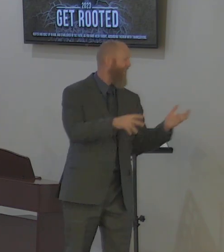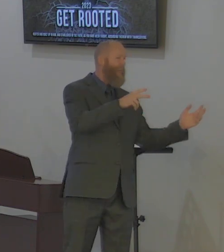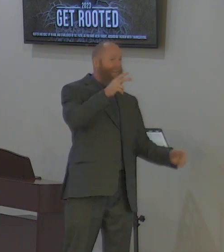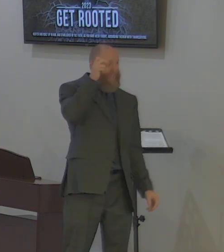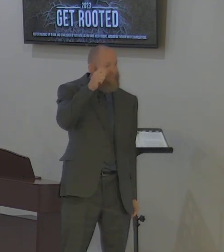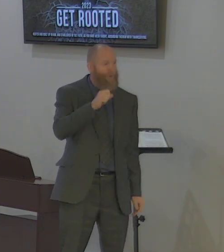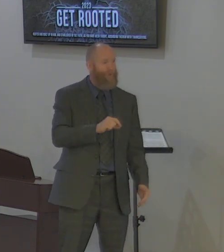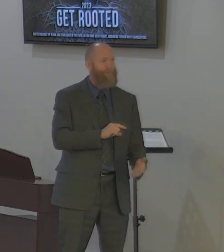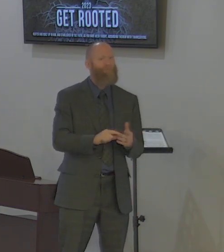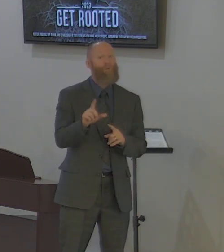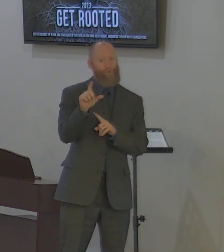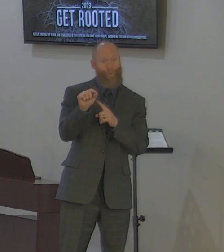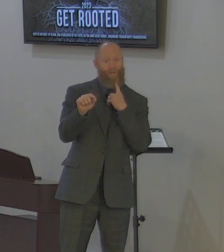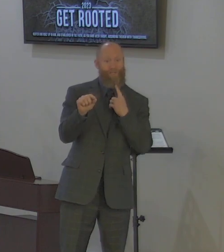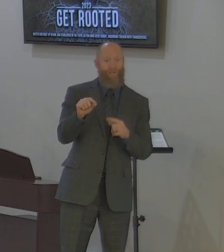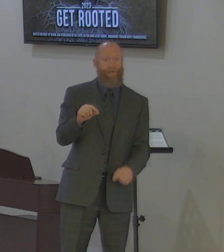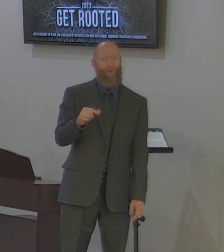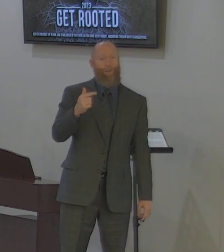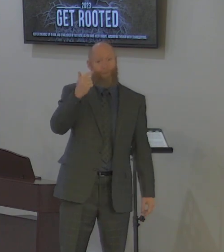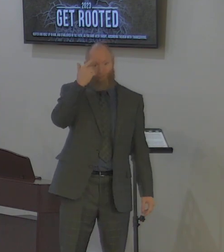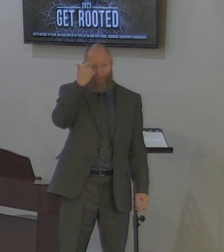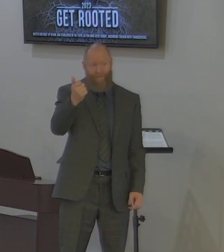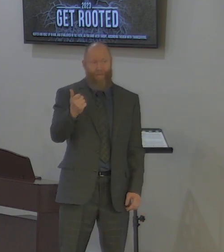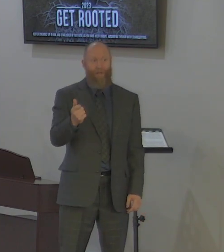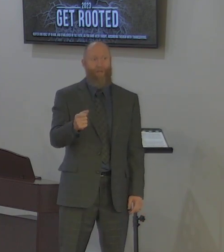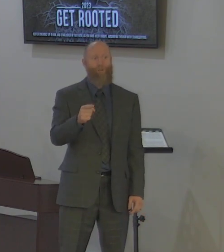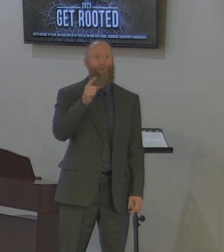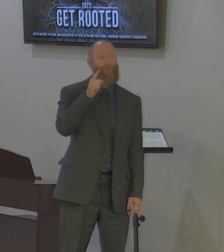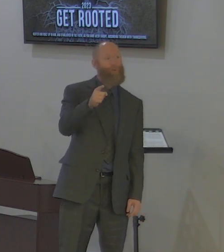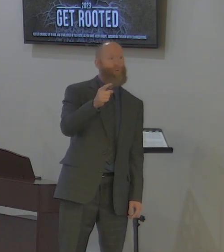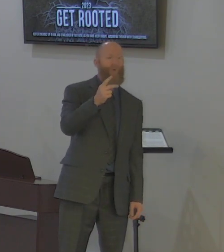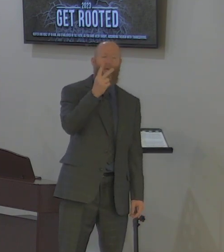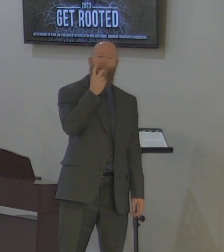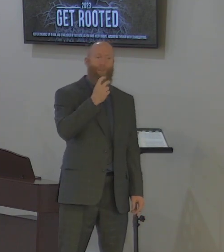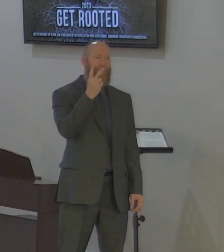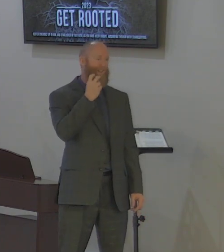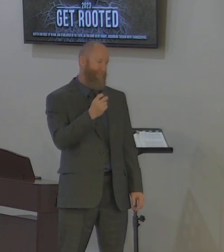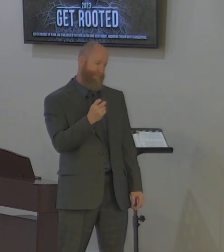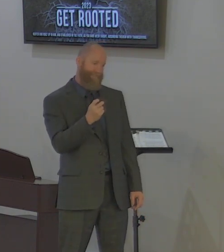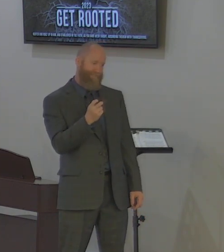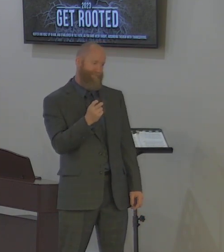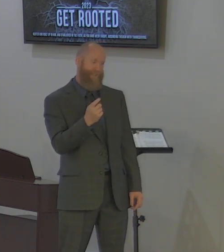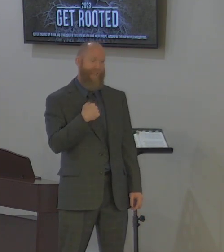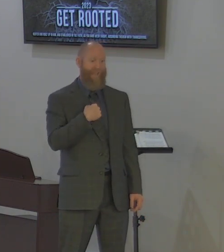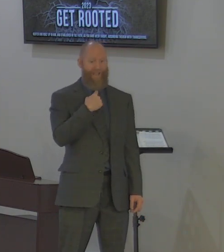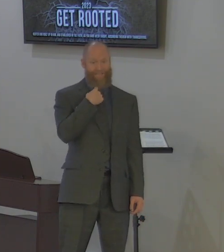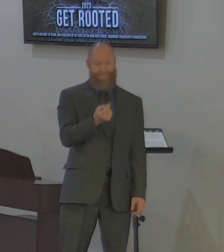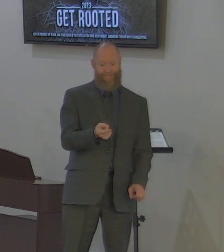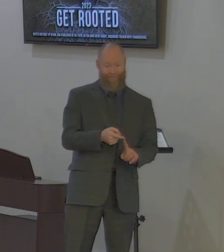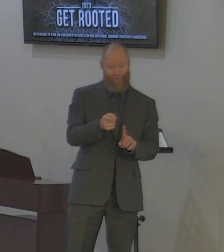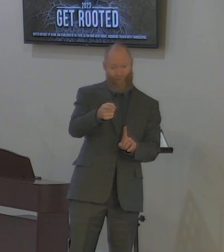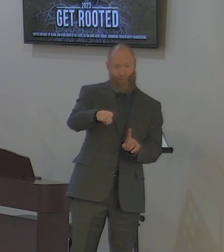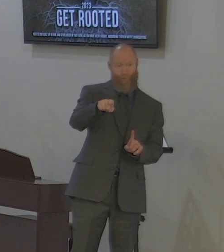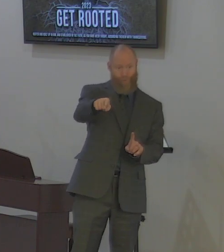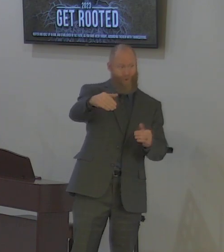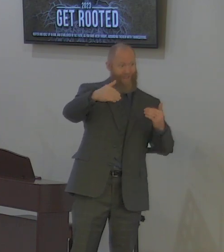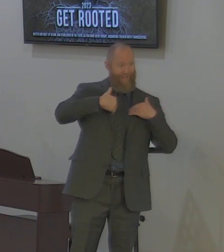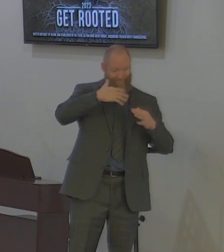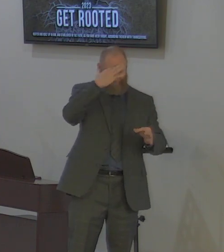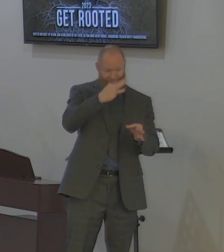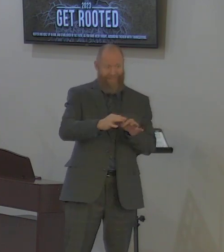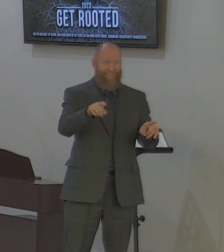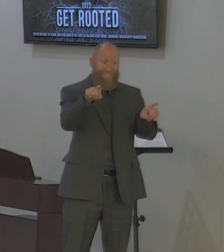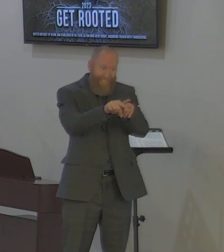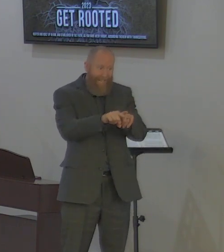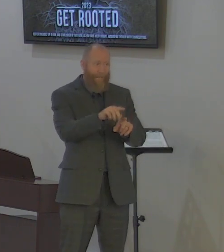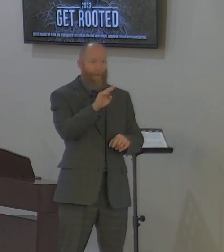it says, "And Jesus saith unto them, because of your unbelief, for verily I say unto you, if you have faith as a mustard